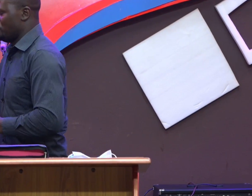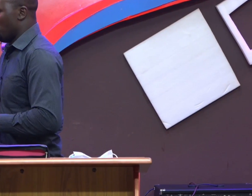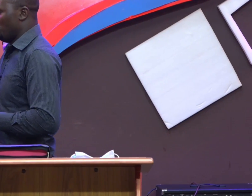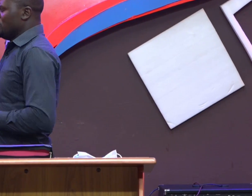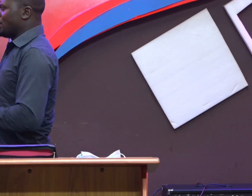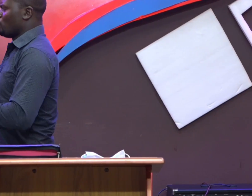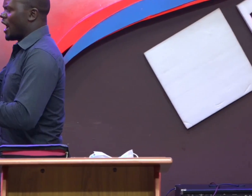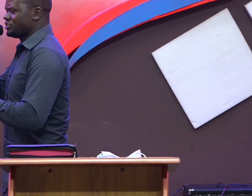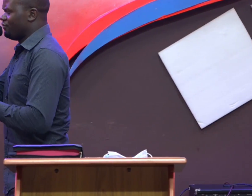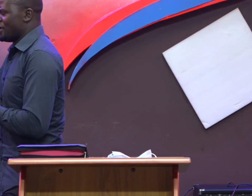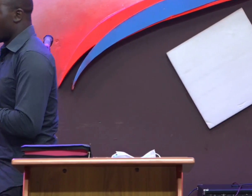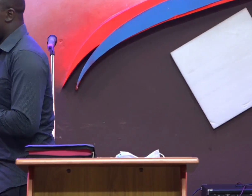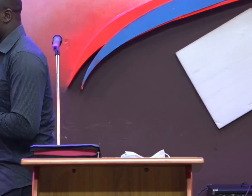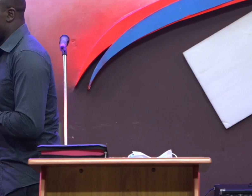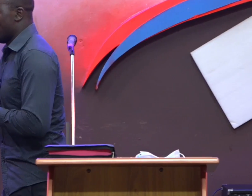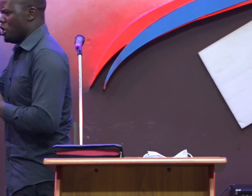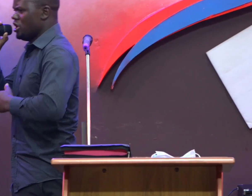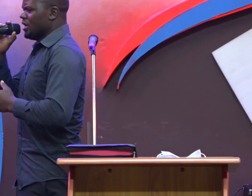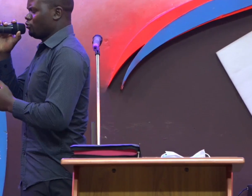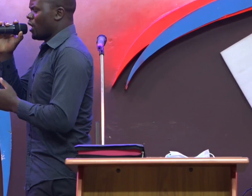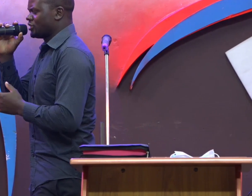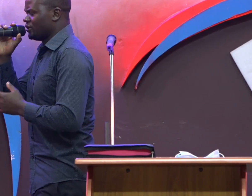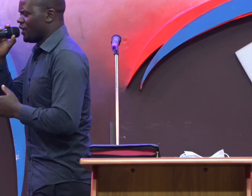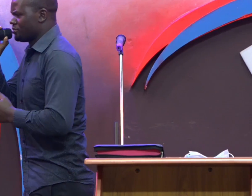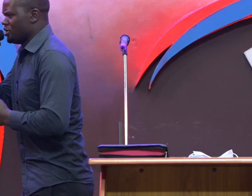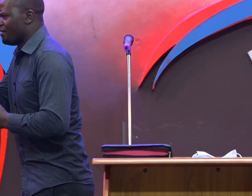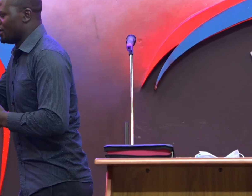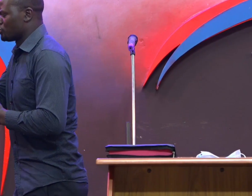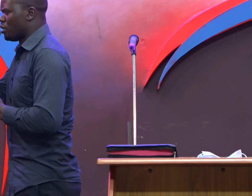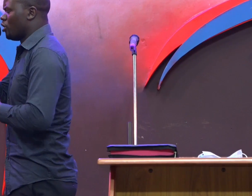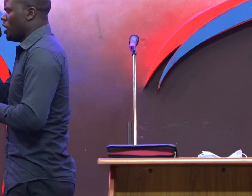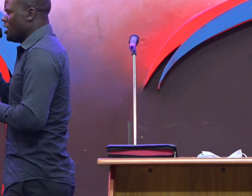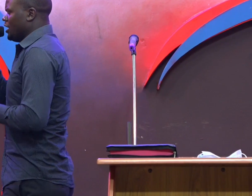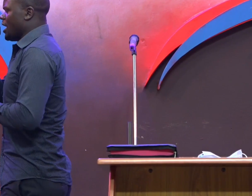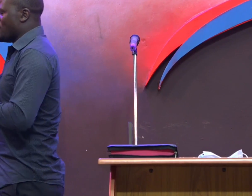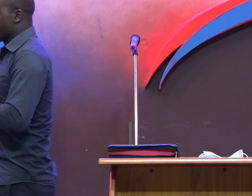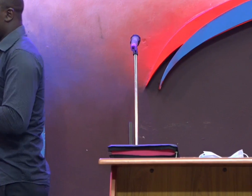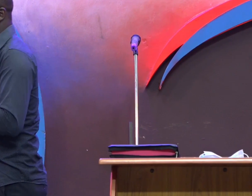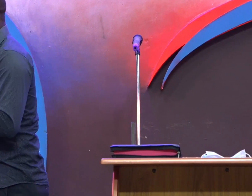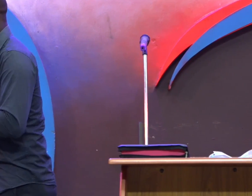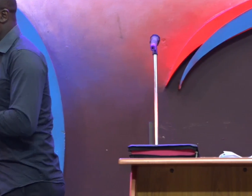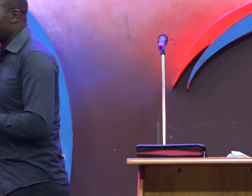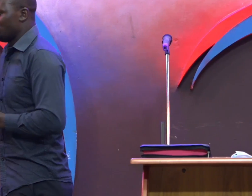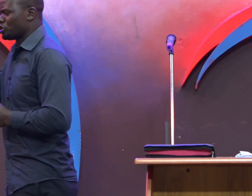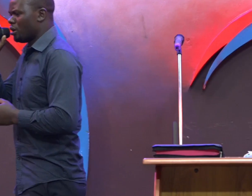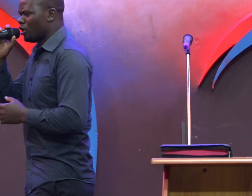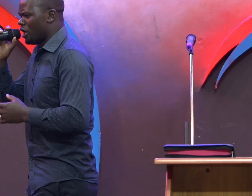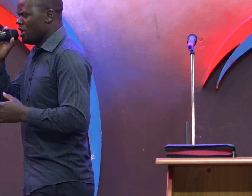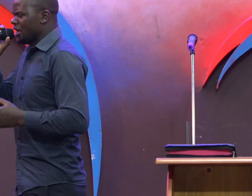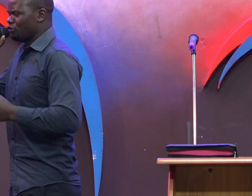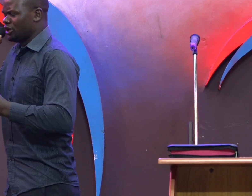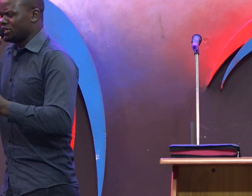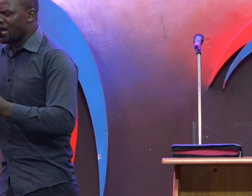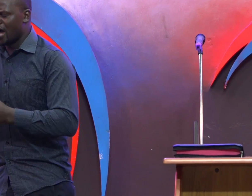that you do that will activate our inner being. That will activate me, Heavenly King of glory. Let there be serene any place, Heavenly King of